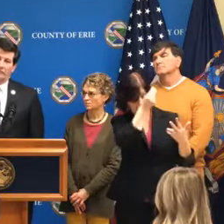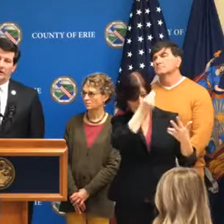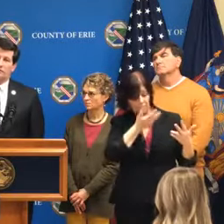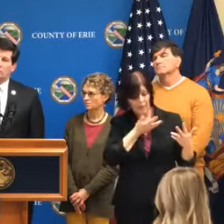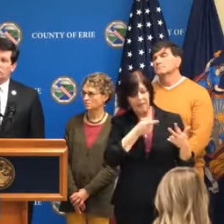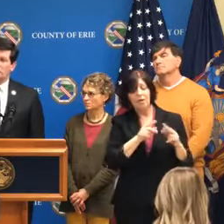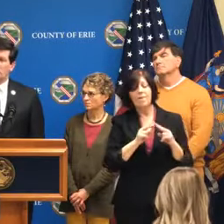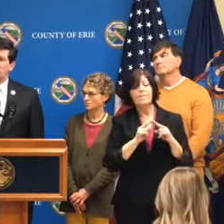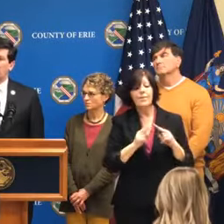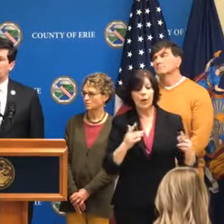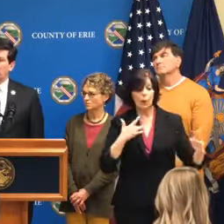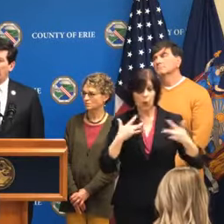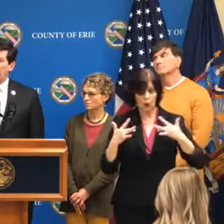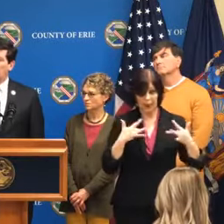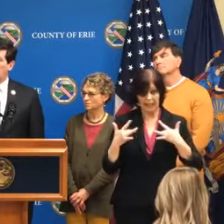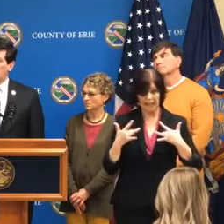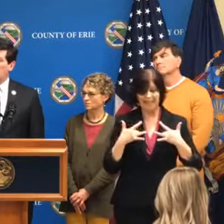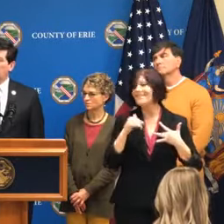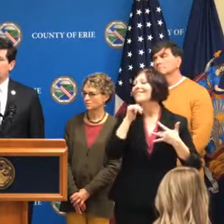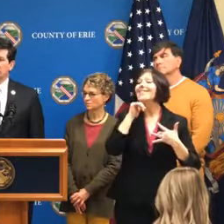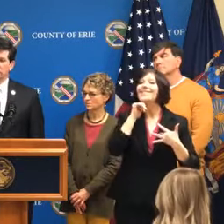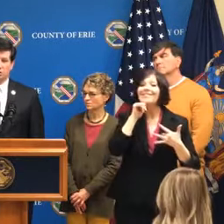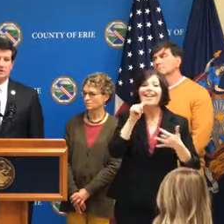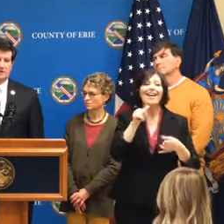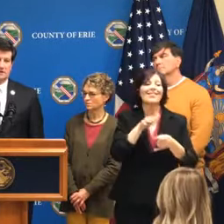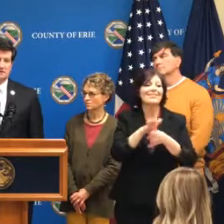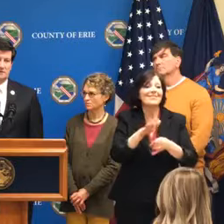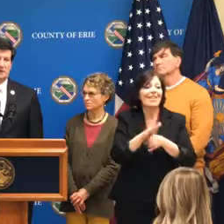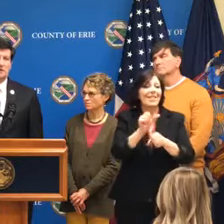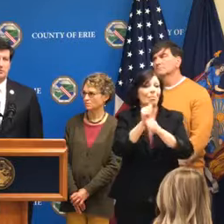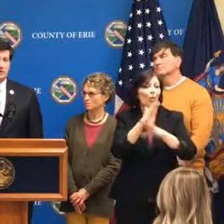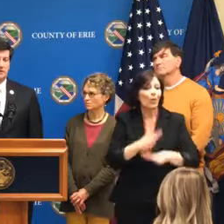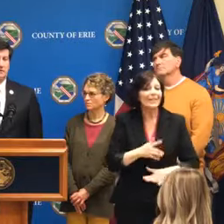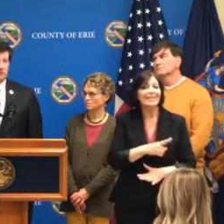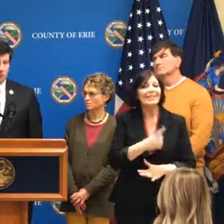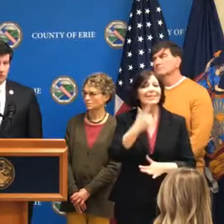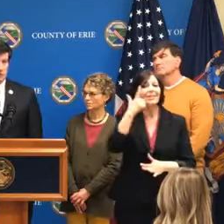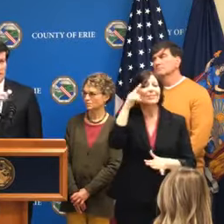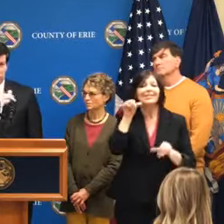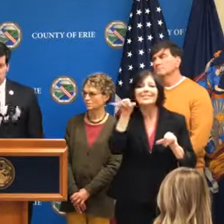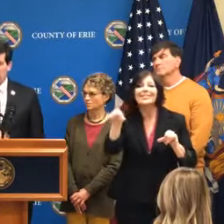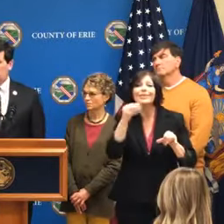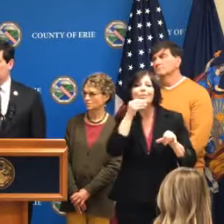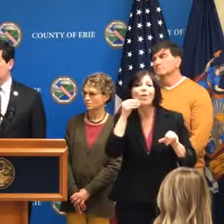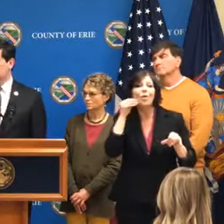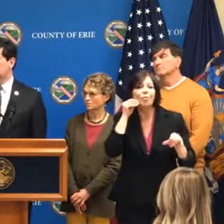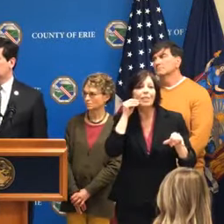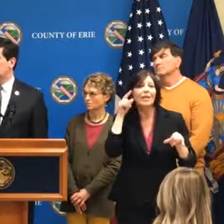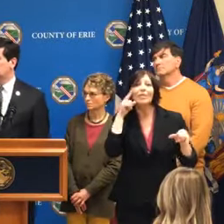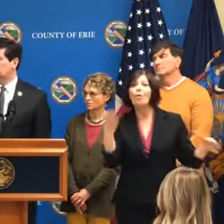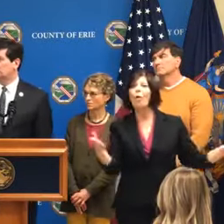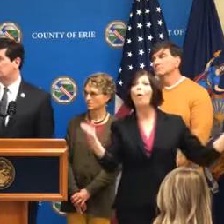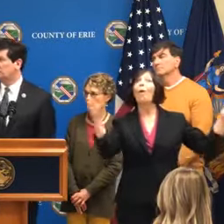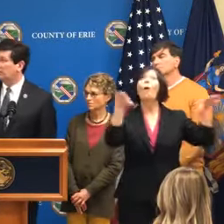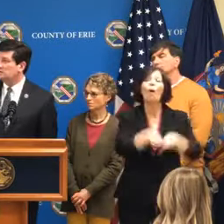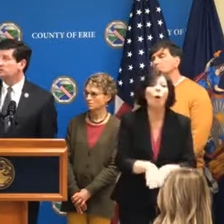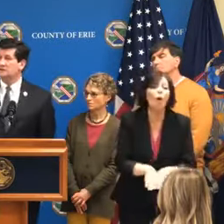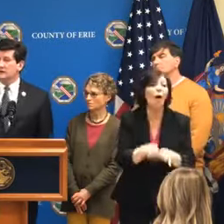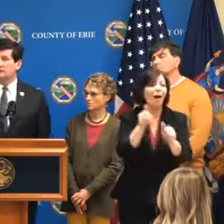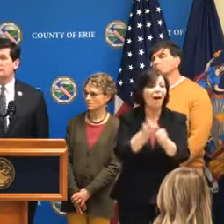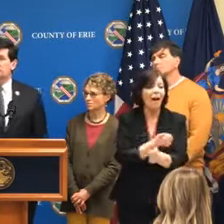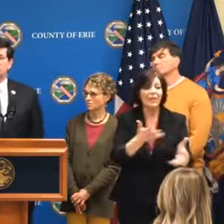are very worried about the lack and loss of employees due to a grand closure of schools because